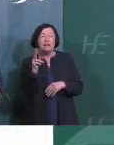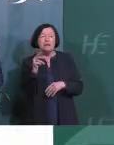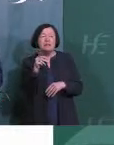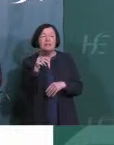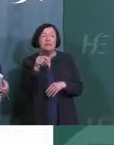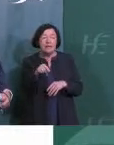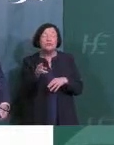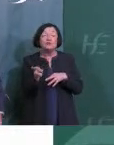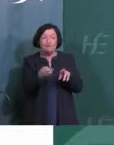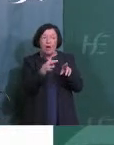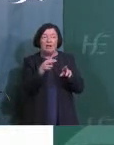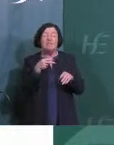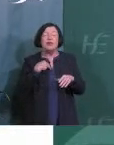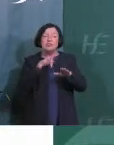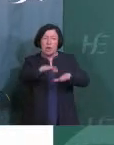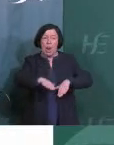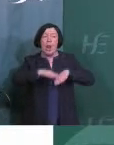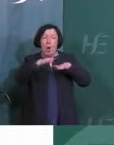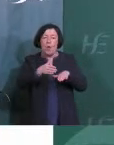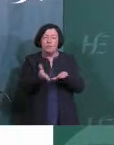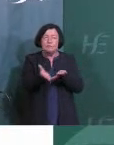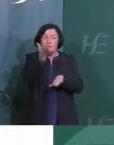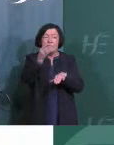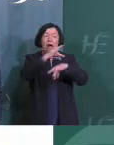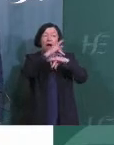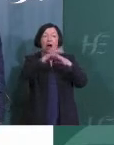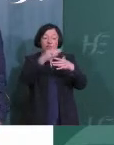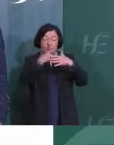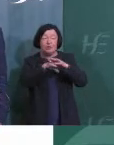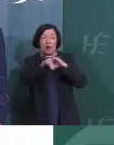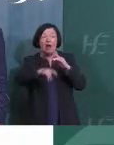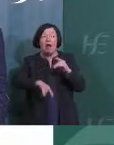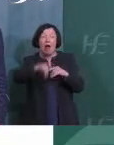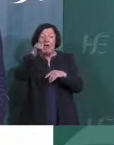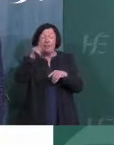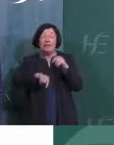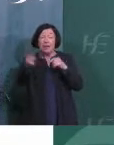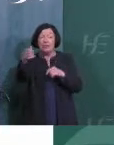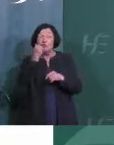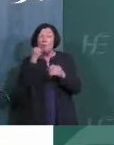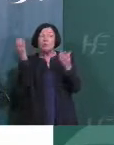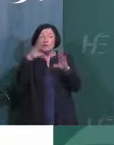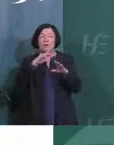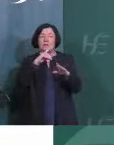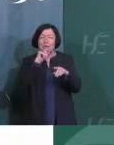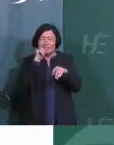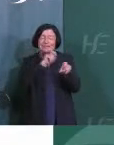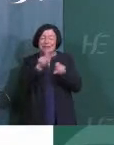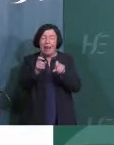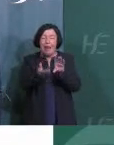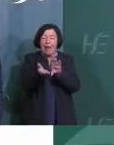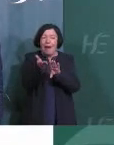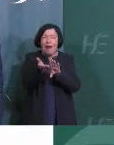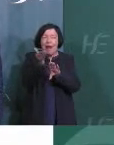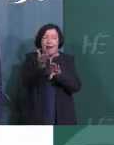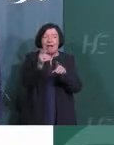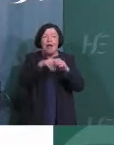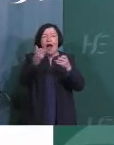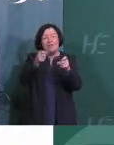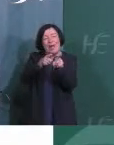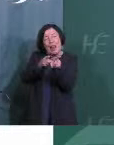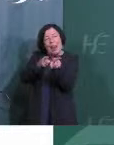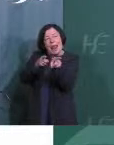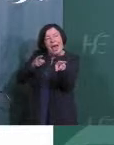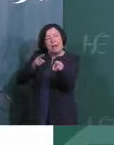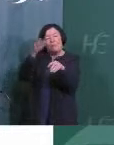it is a rise, it's a very slow rise. Hospital admissions, you've heard, are higher than that figure showed there, but again, creeping upwards. There has always been this lag between